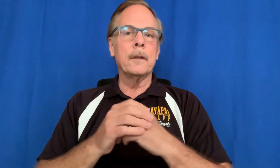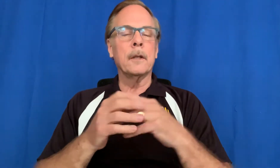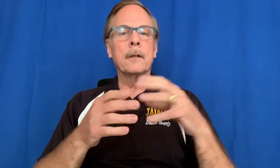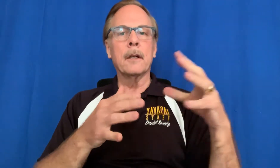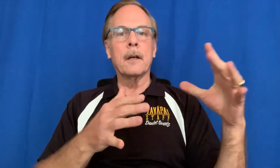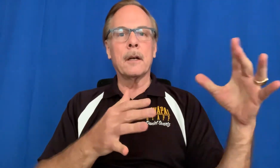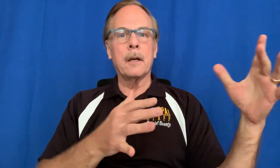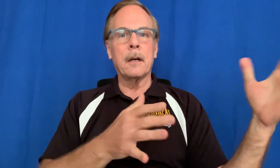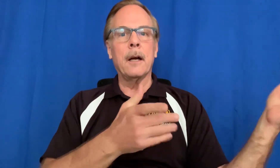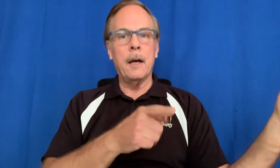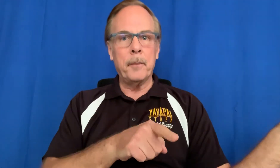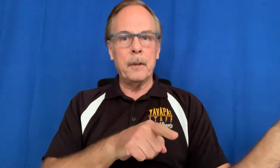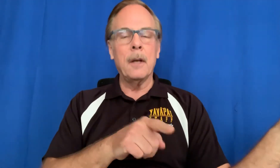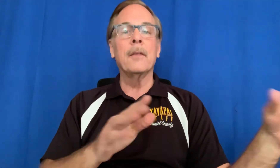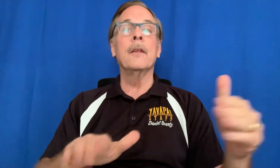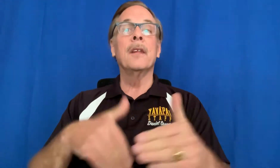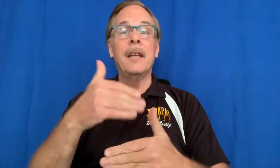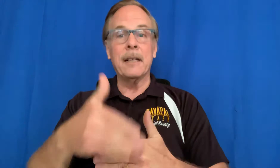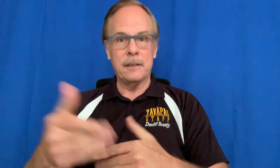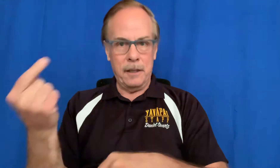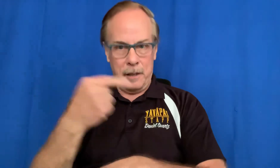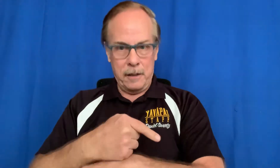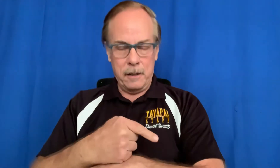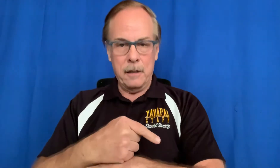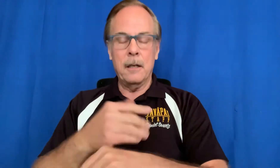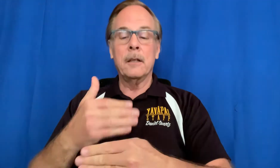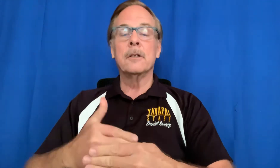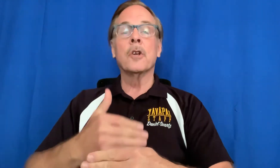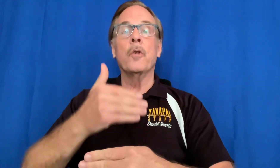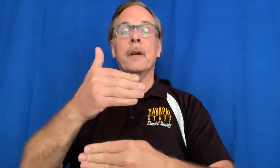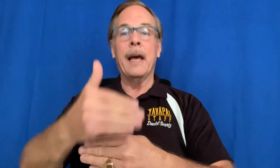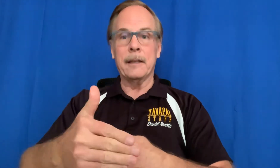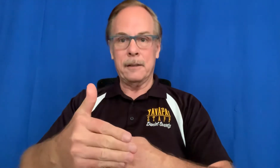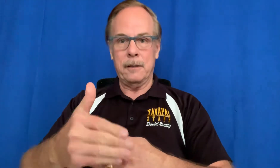like da-da-da-da-da happened, then the next day. So the next